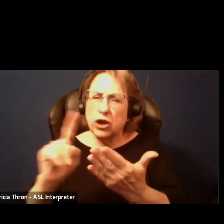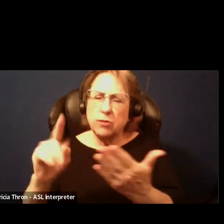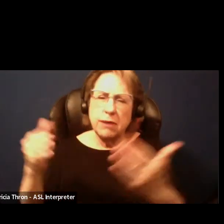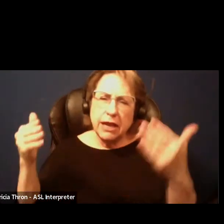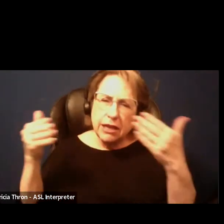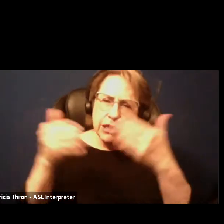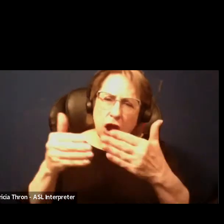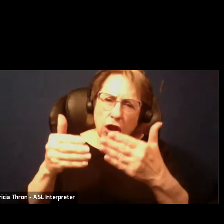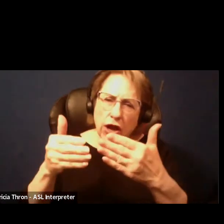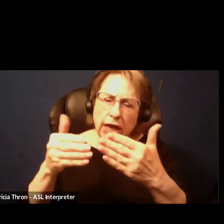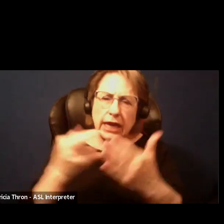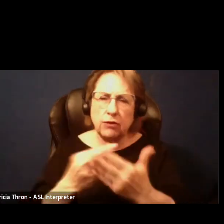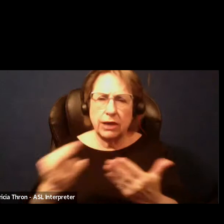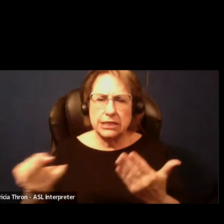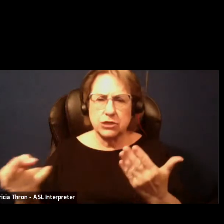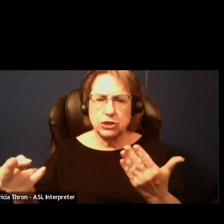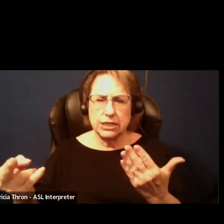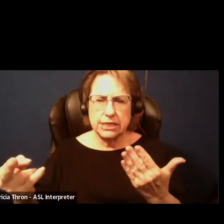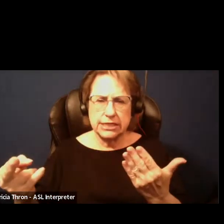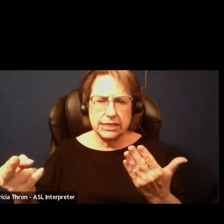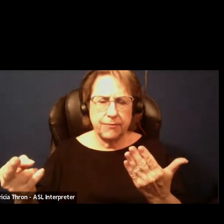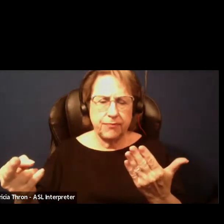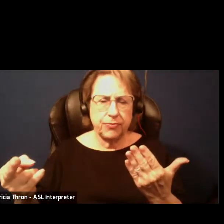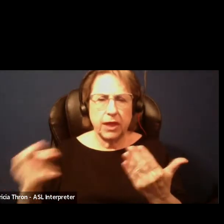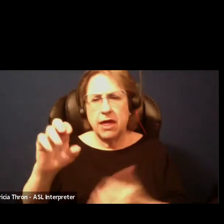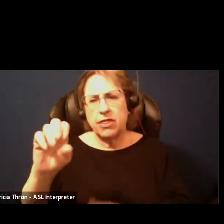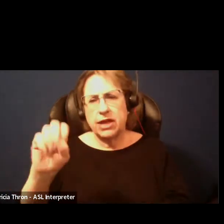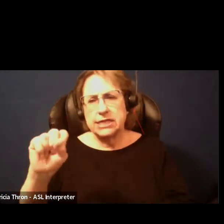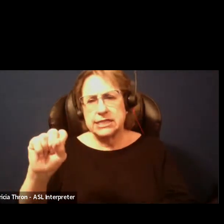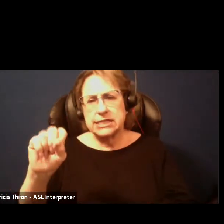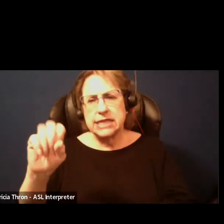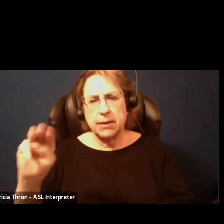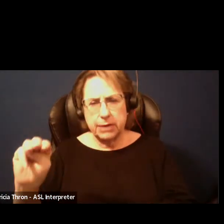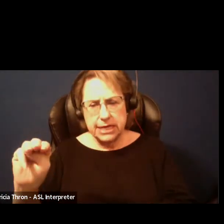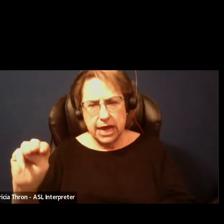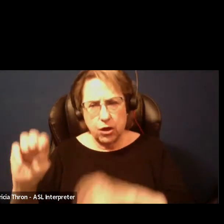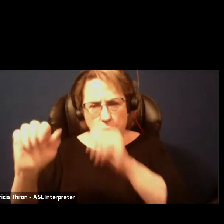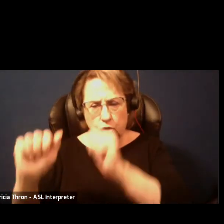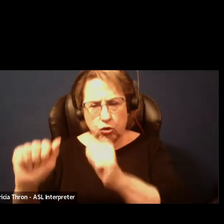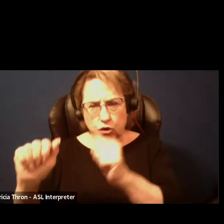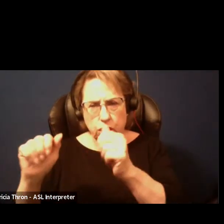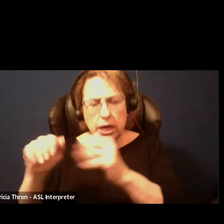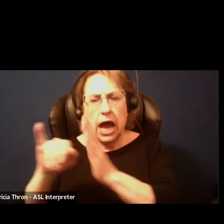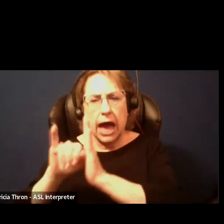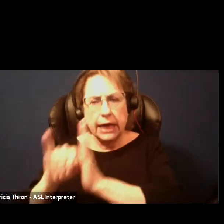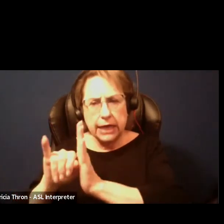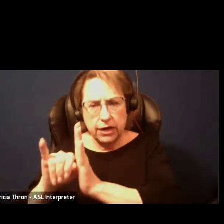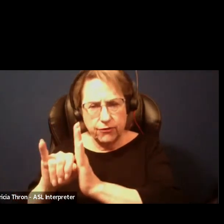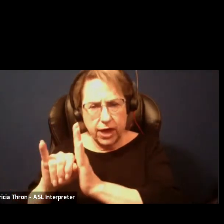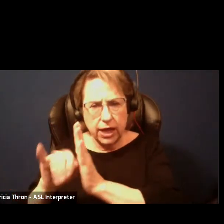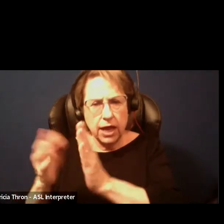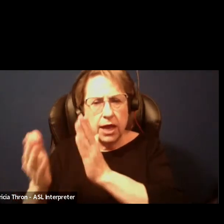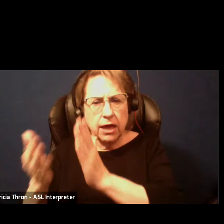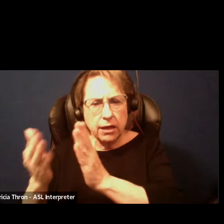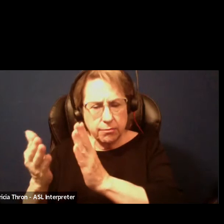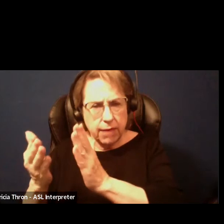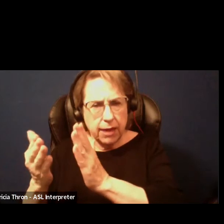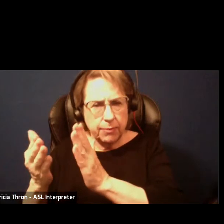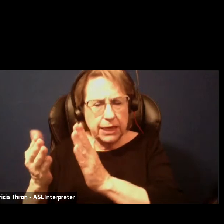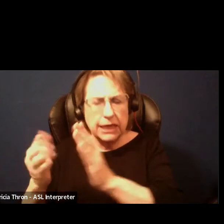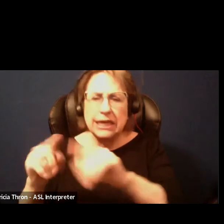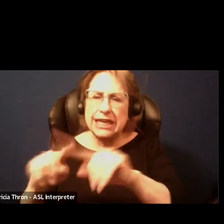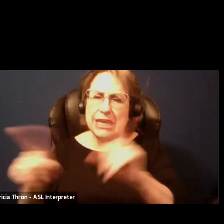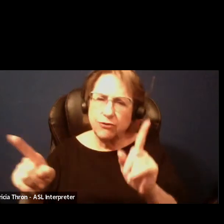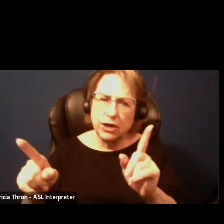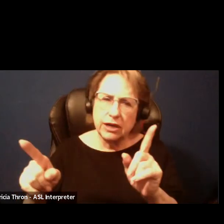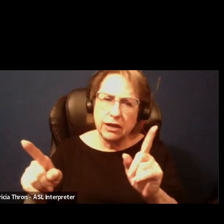the targeted resources that San Mateo could identify might be different, I think is different than maybe some of our, and I